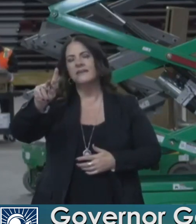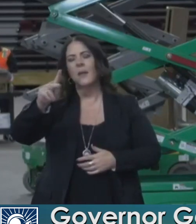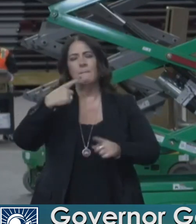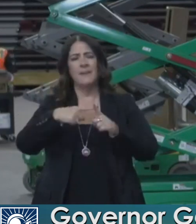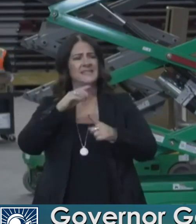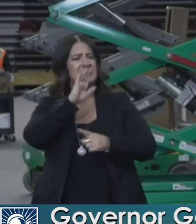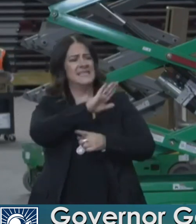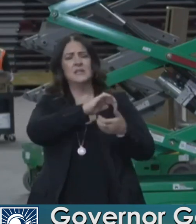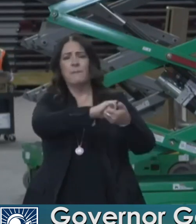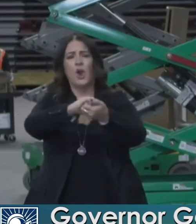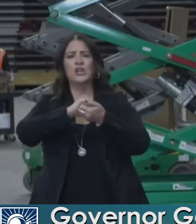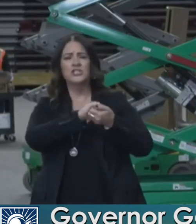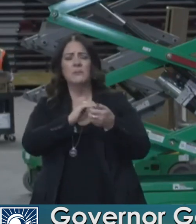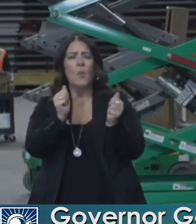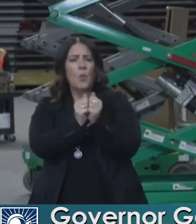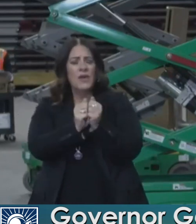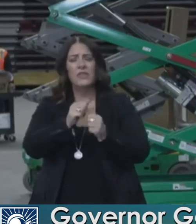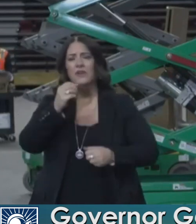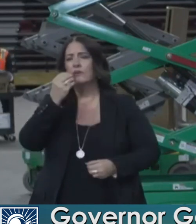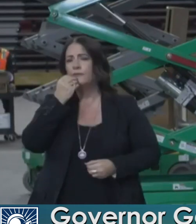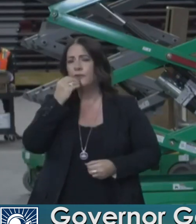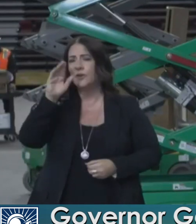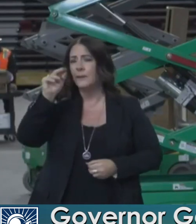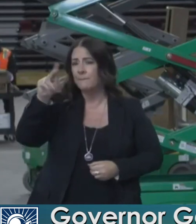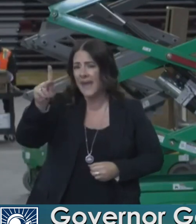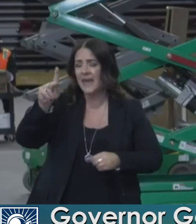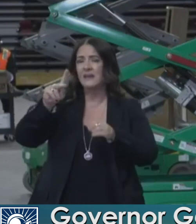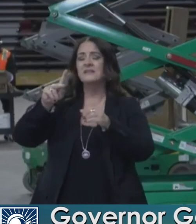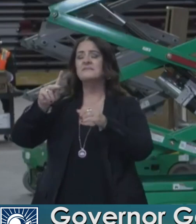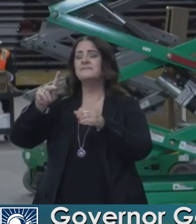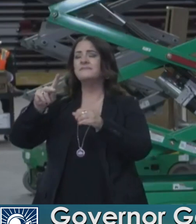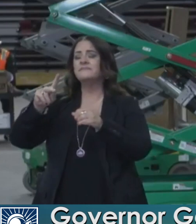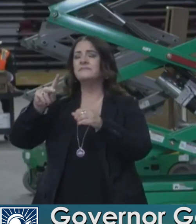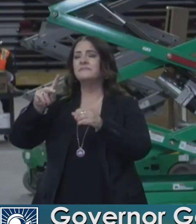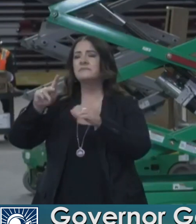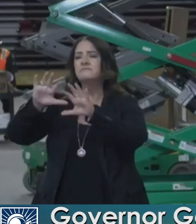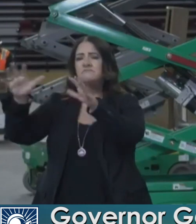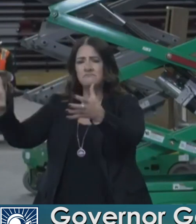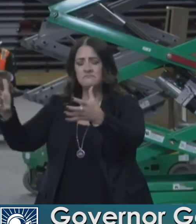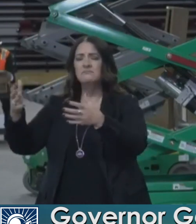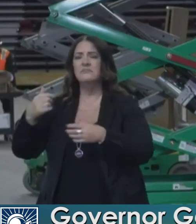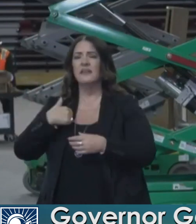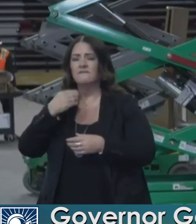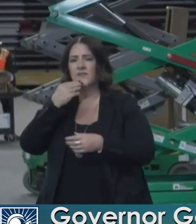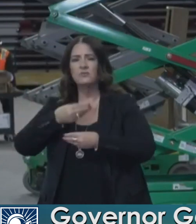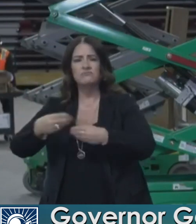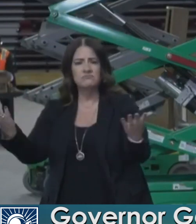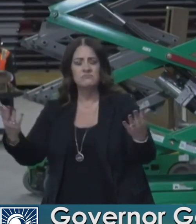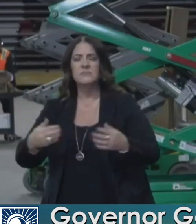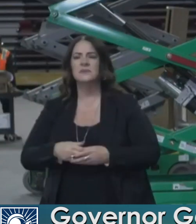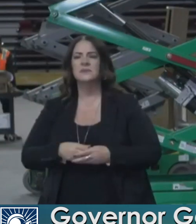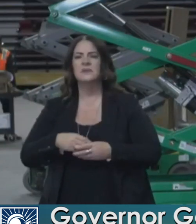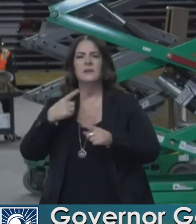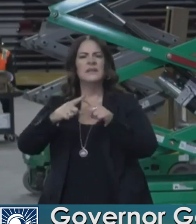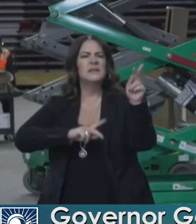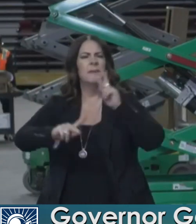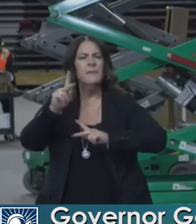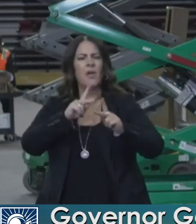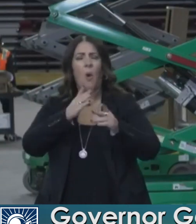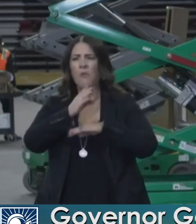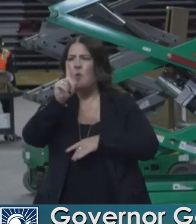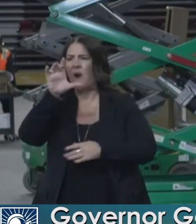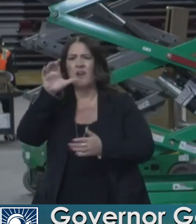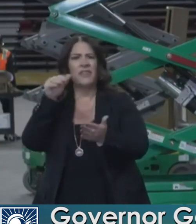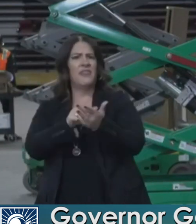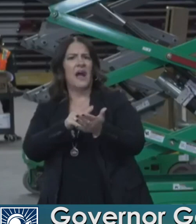that he has formed with food banks in the Sacramento region, the 100,000 masks